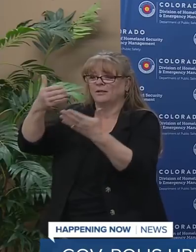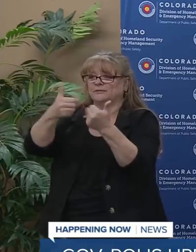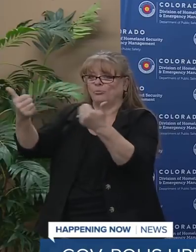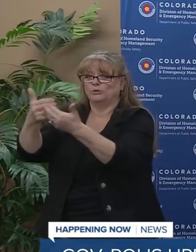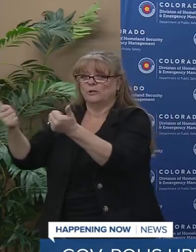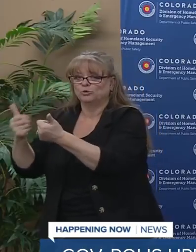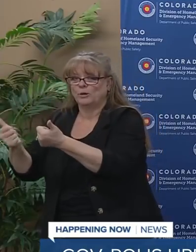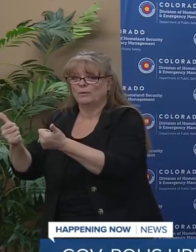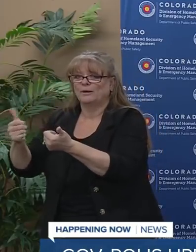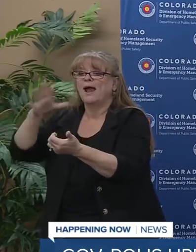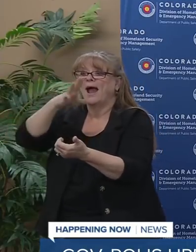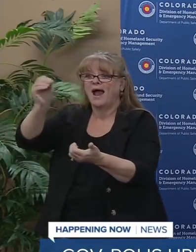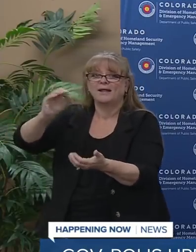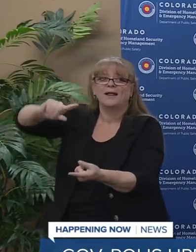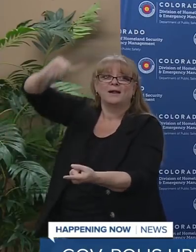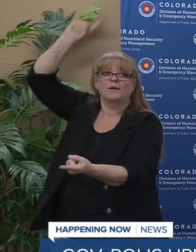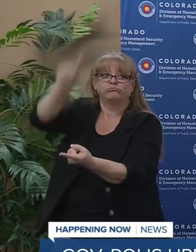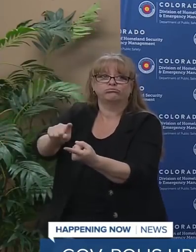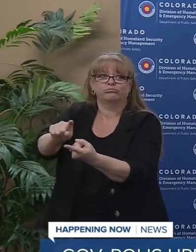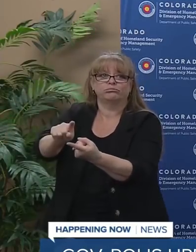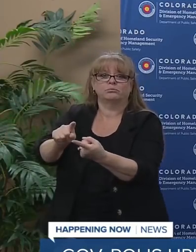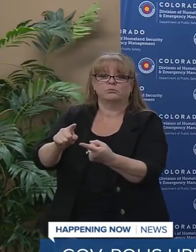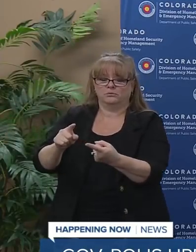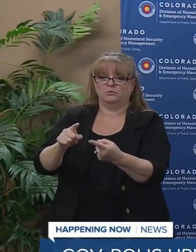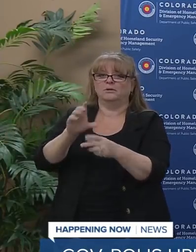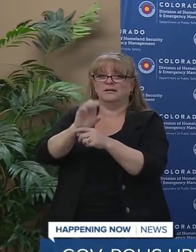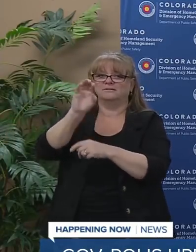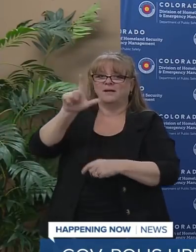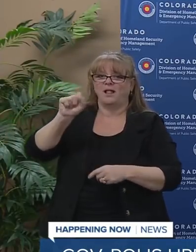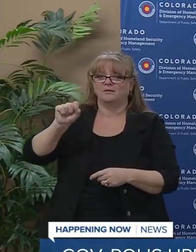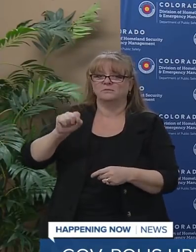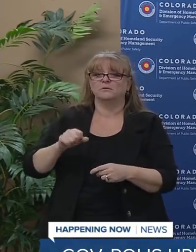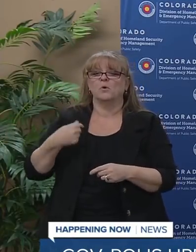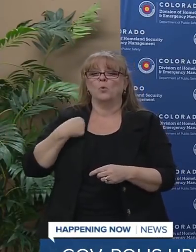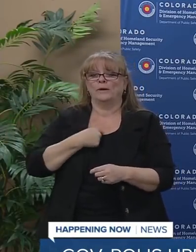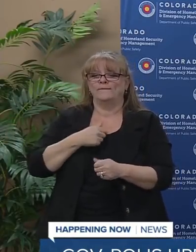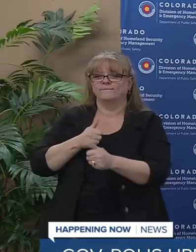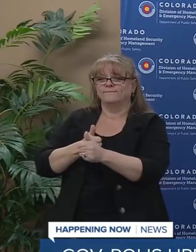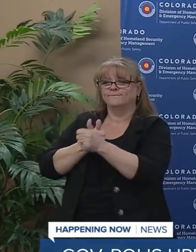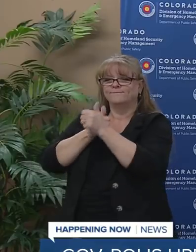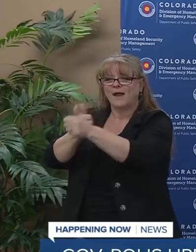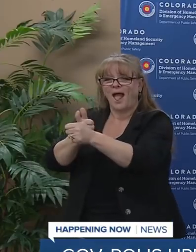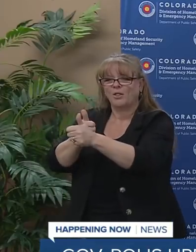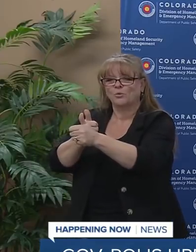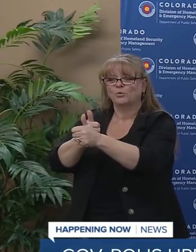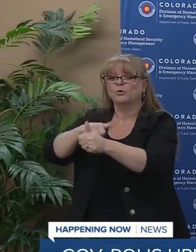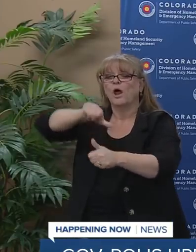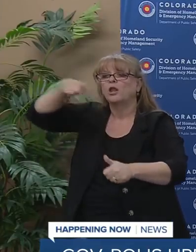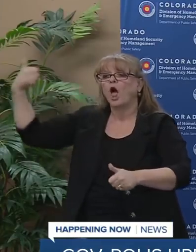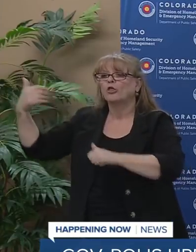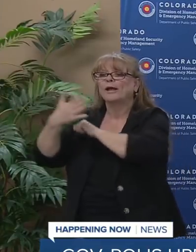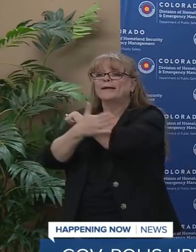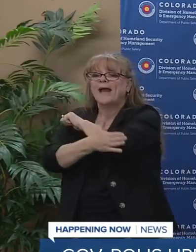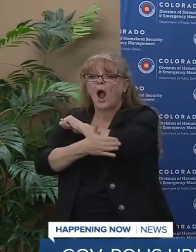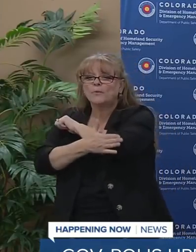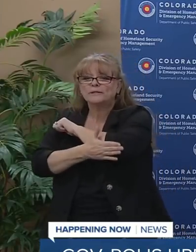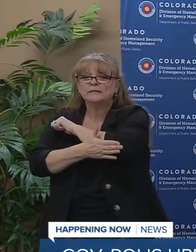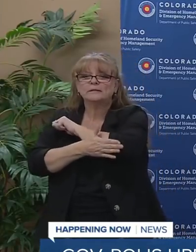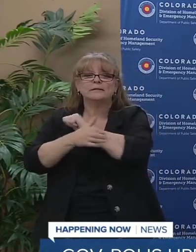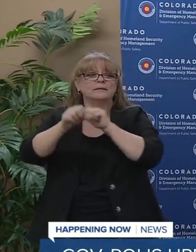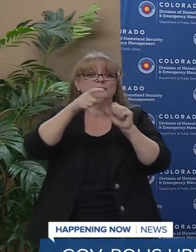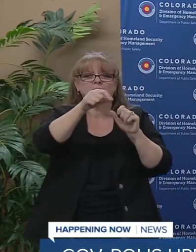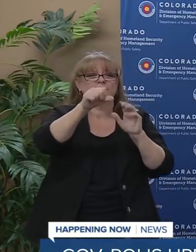our state, and I've been following what many counties are doing both in conjunction with our state guidance as well as on their own, to